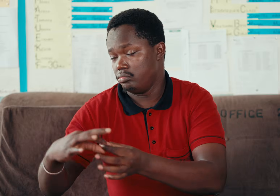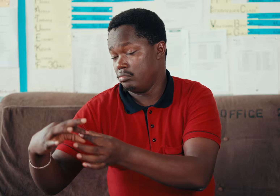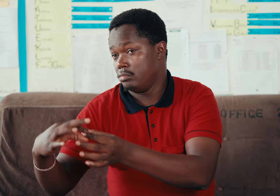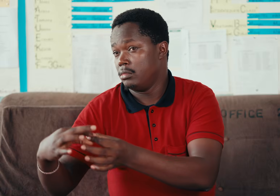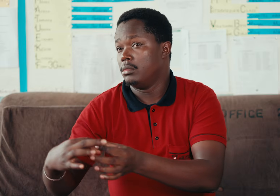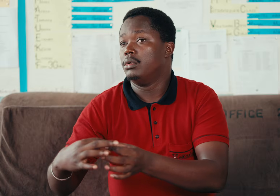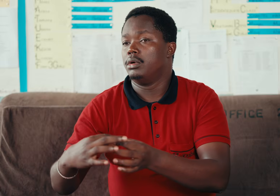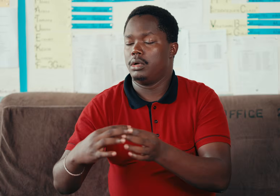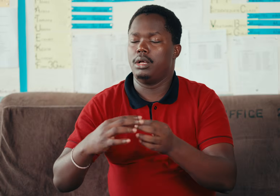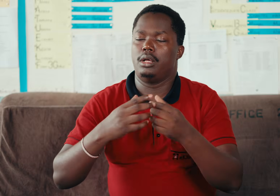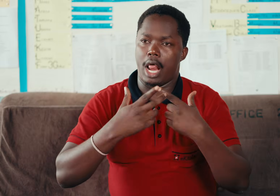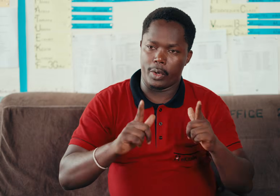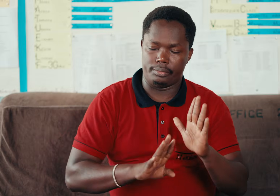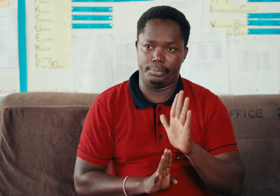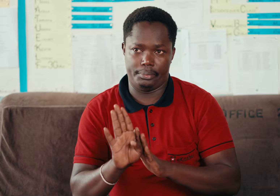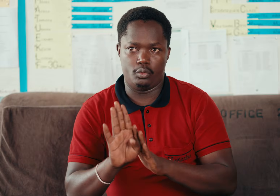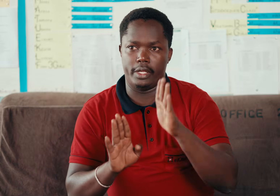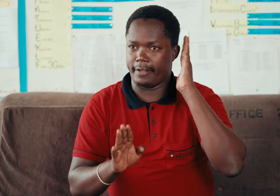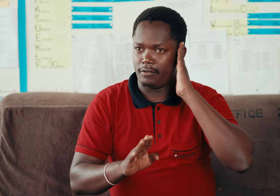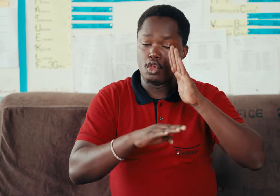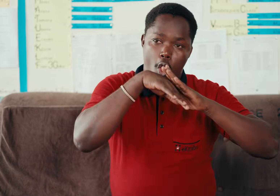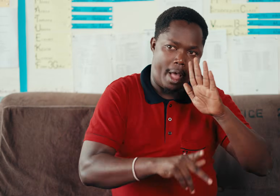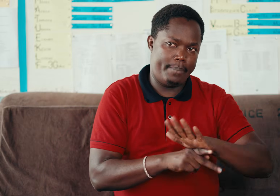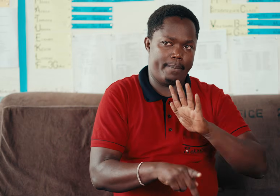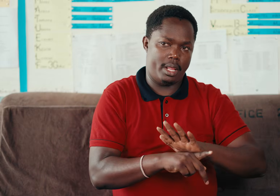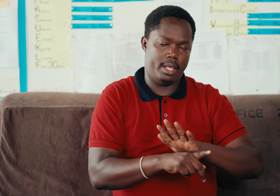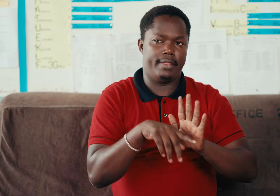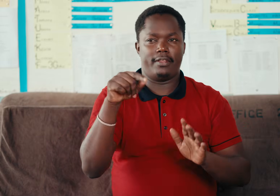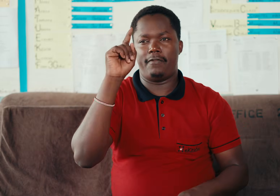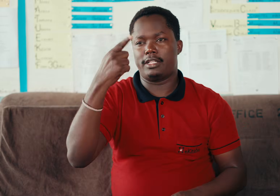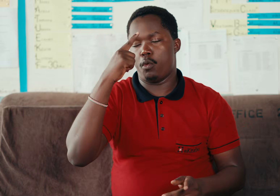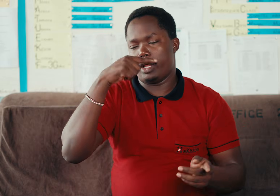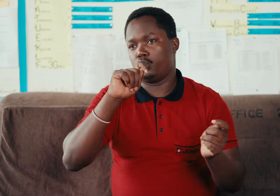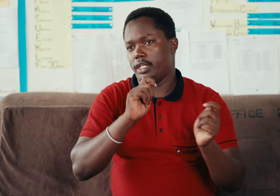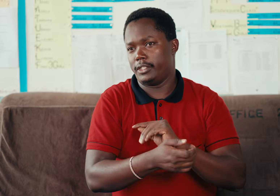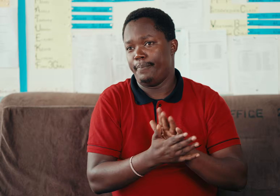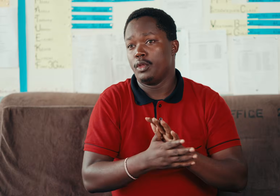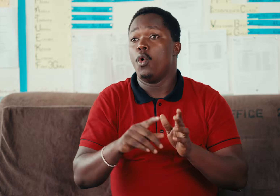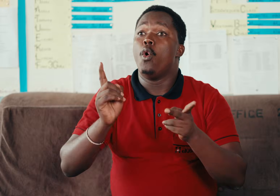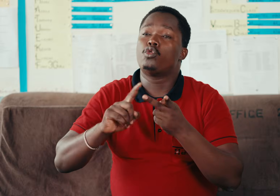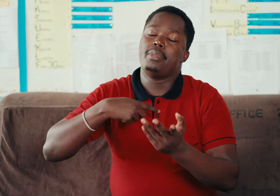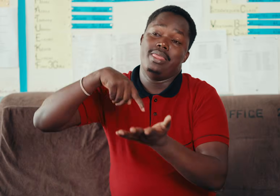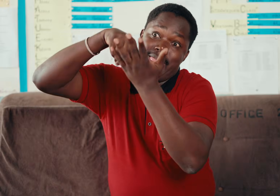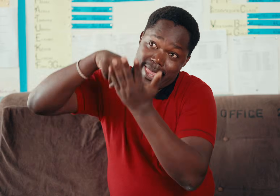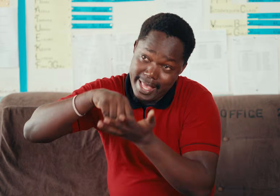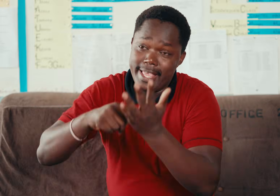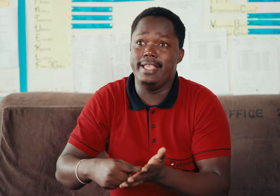this statement clear, but we want to talk about language development in the lower grades. This can only be changed if we build